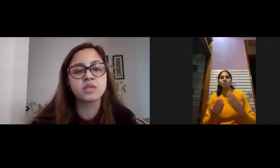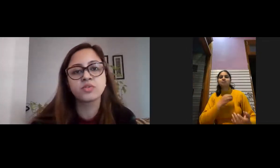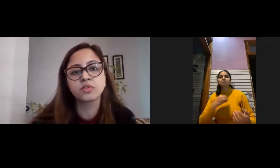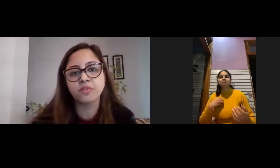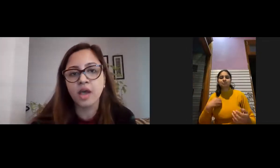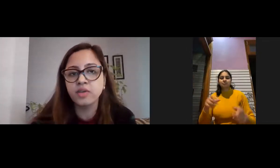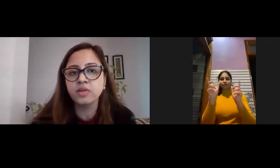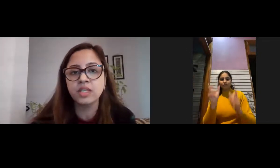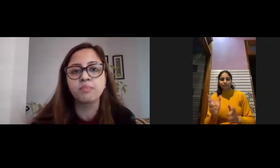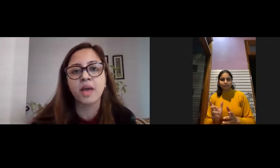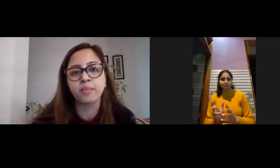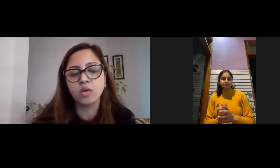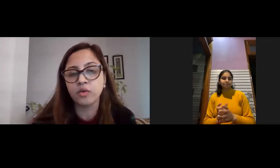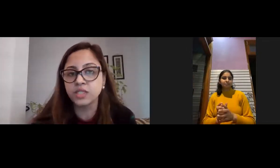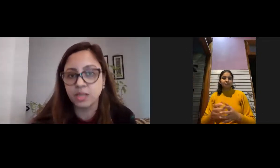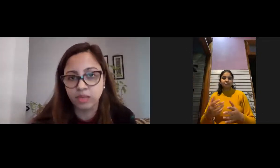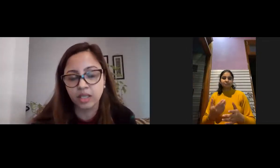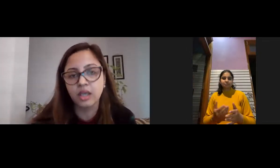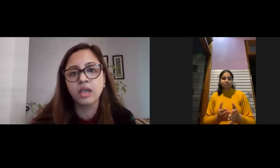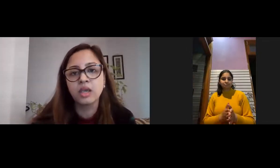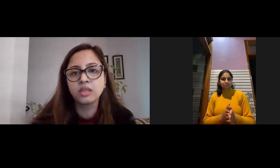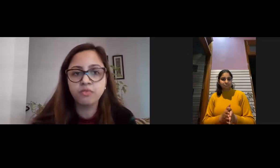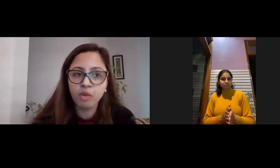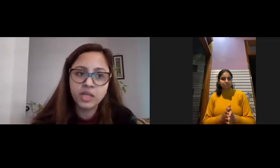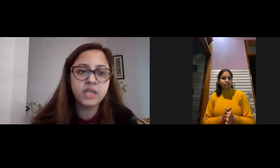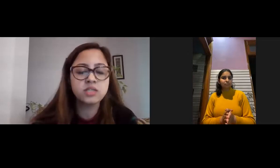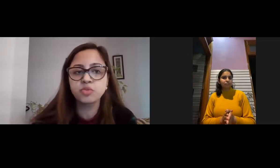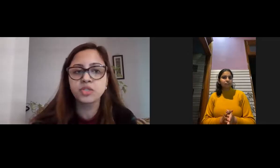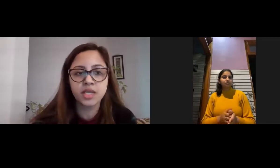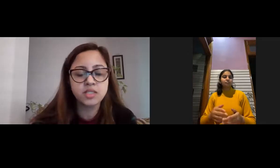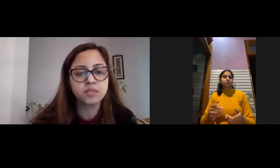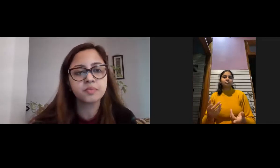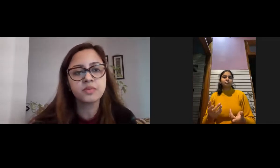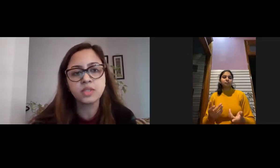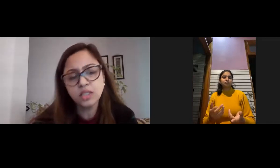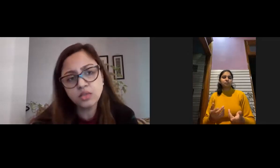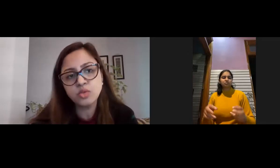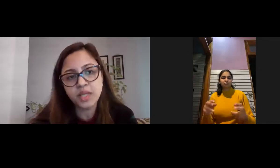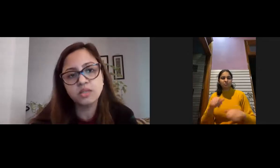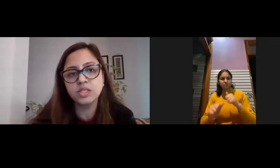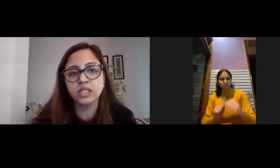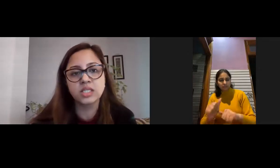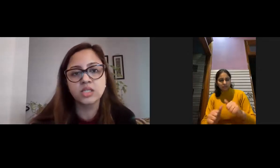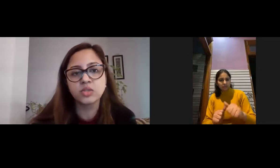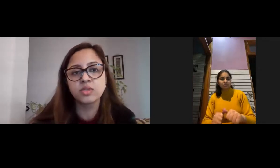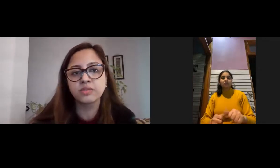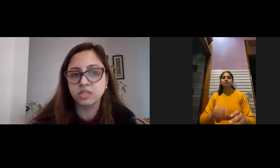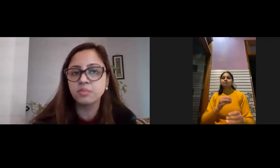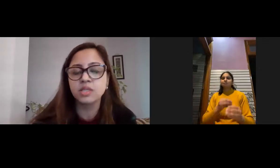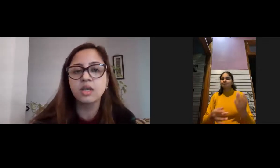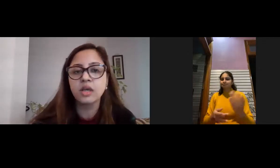and the metaphor of fire in the mapping of the doubling. They formulate and process instrumental details